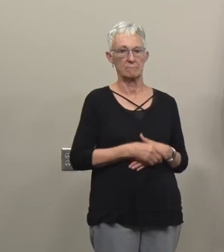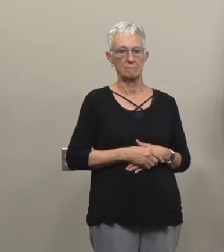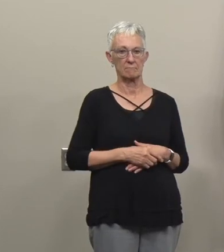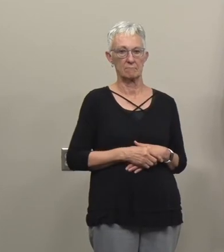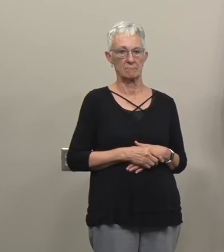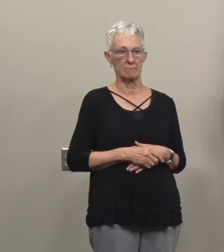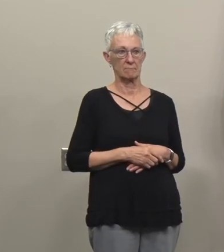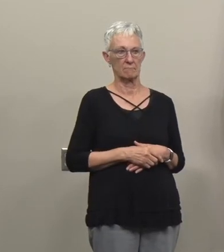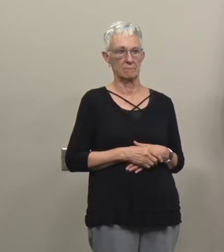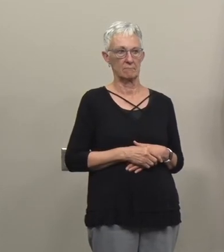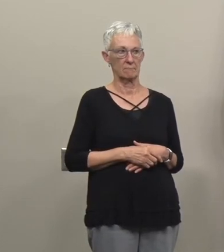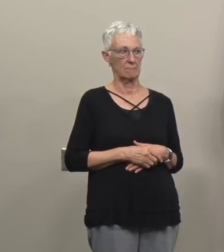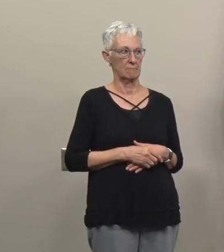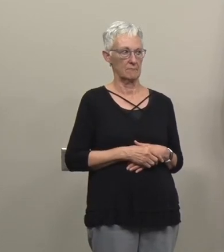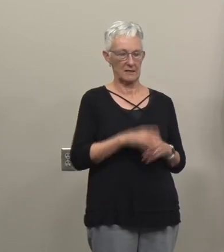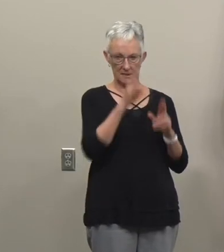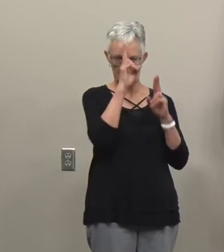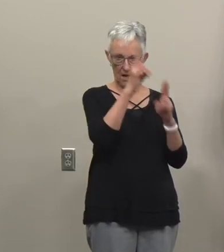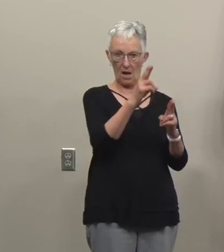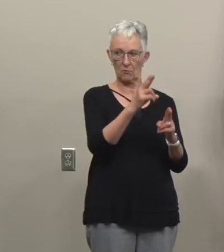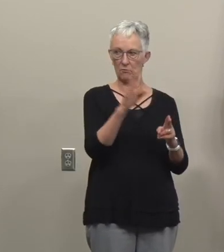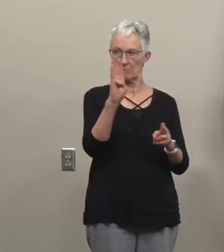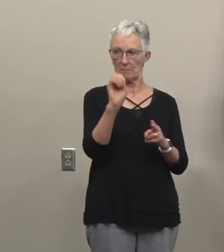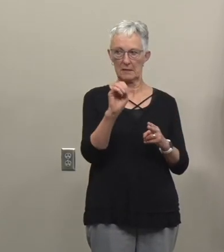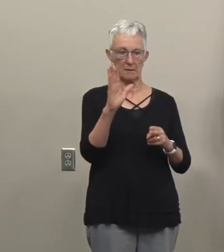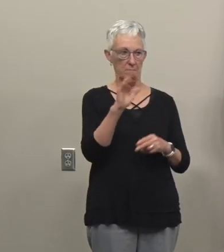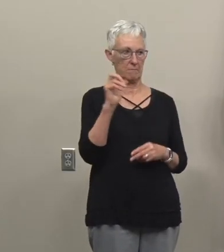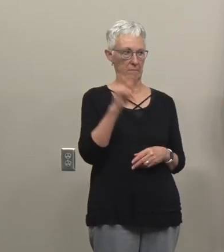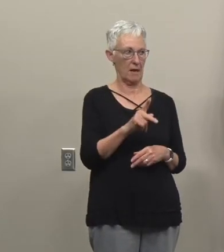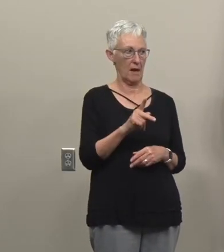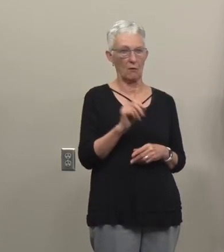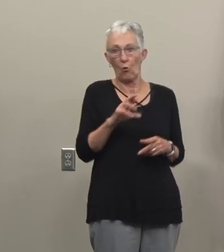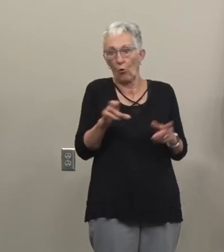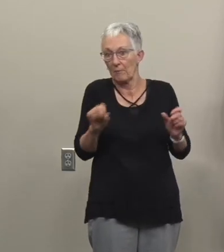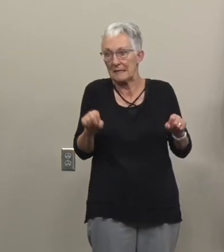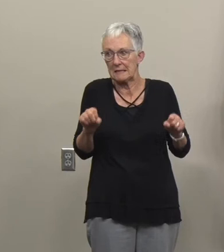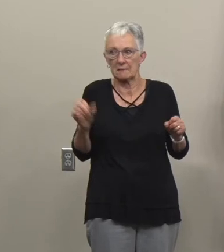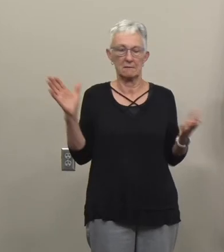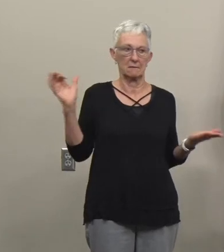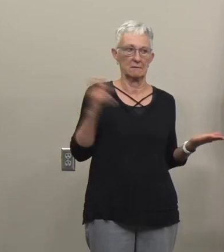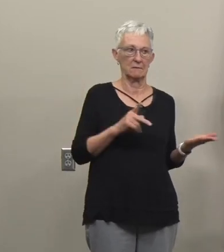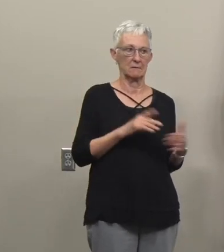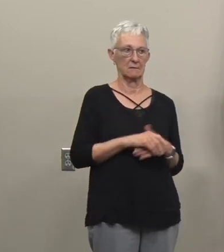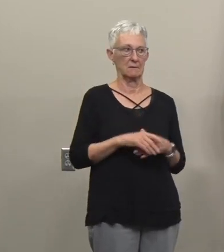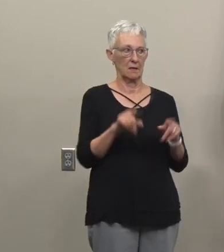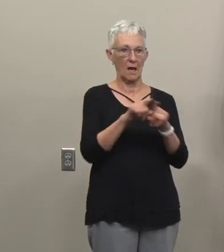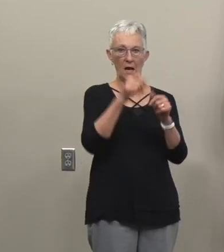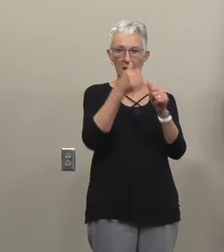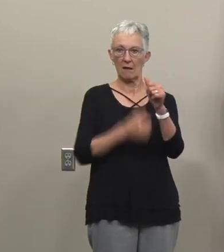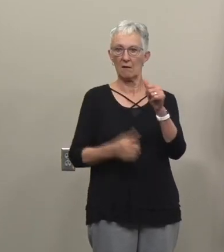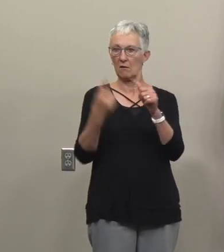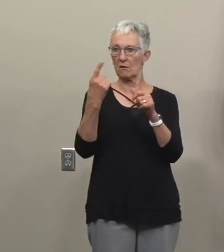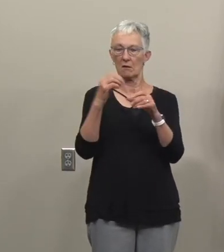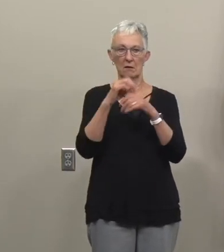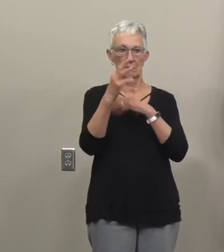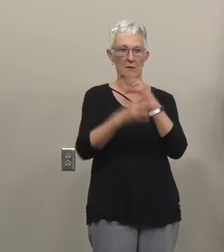Well, it's an honor to be back here, or at least potentially coming back. And just like everyone else in the entire world, my life and